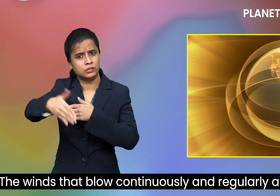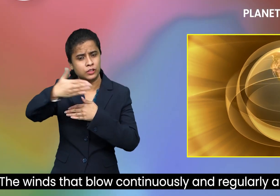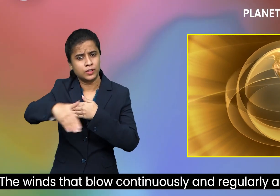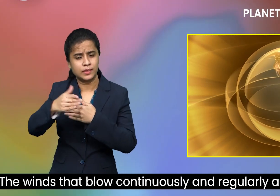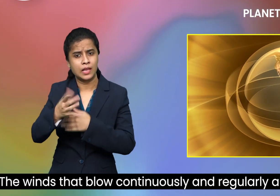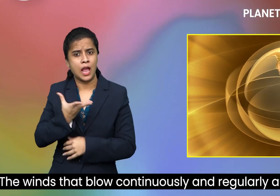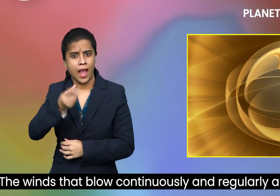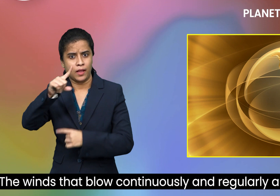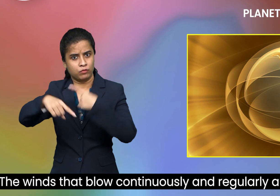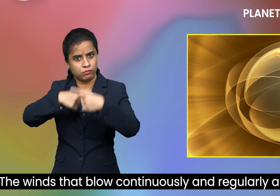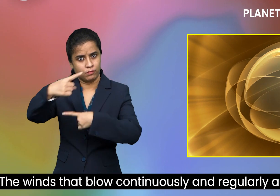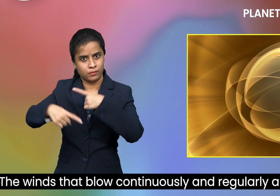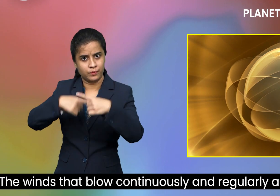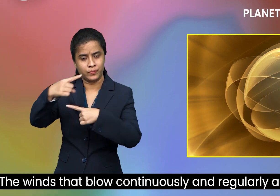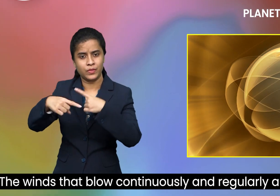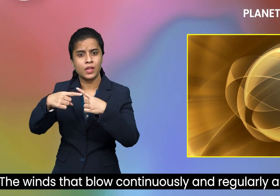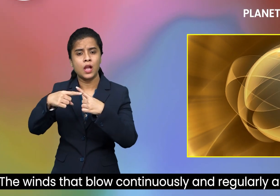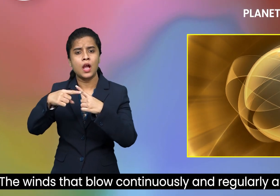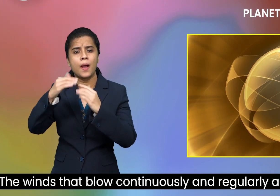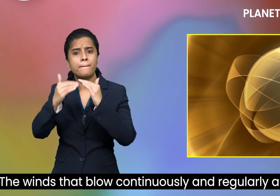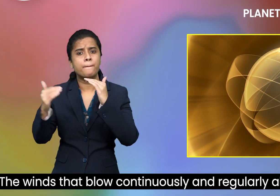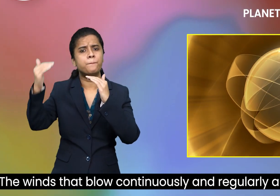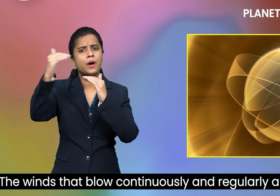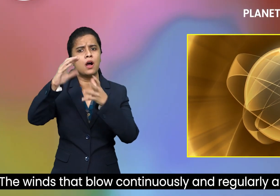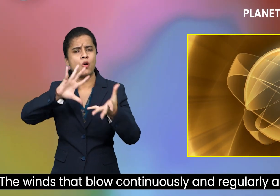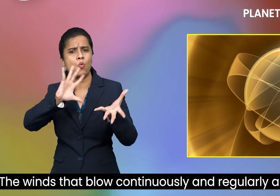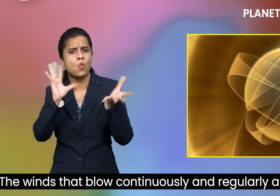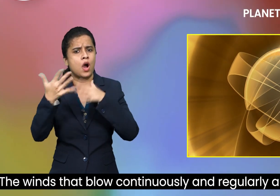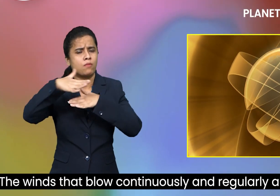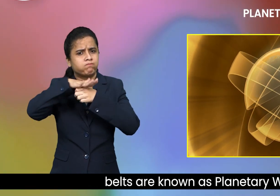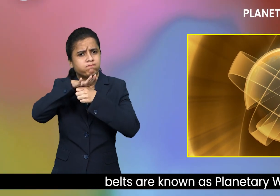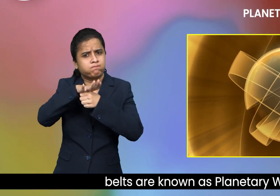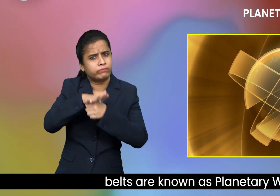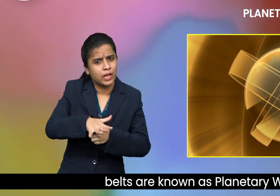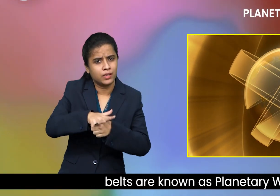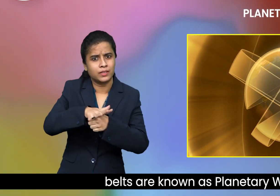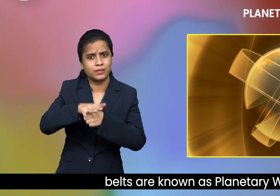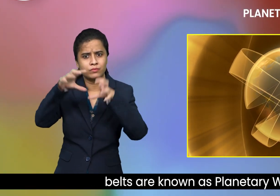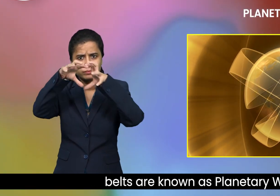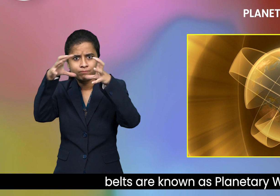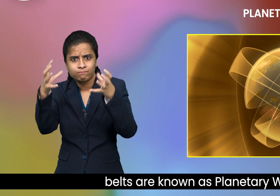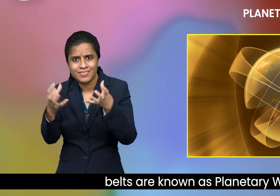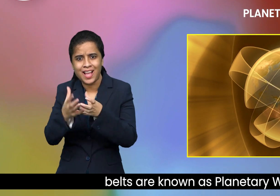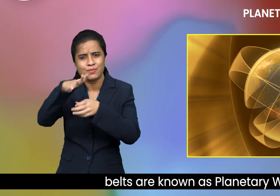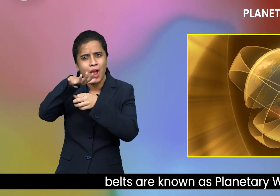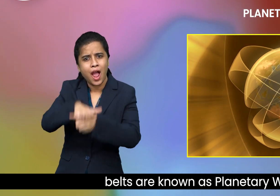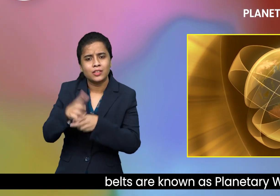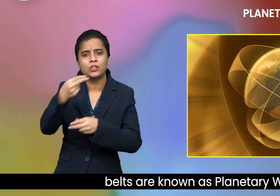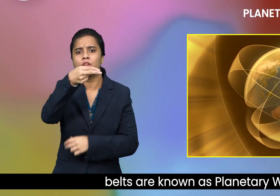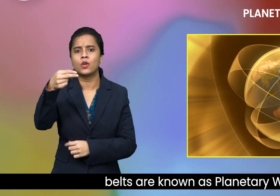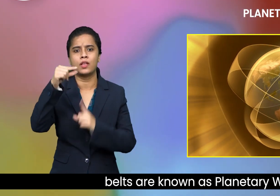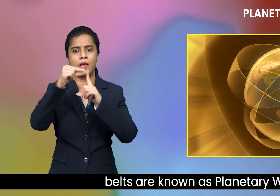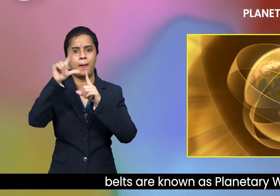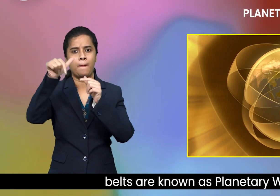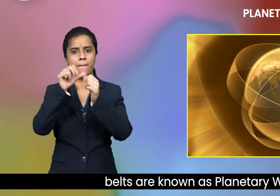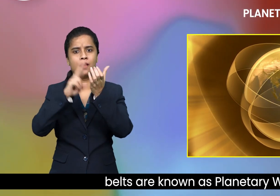continuously and regularly above the world pressure belts, are known as planetary